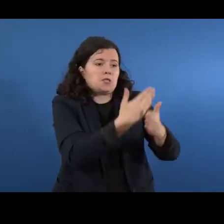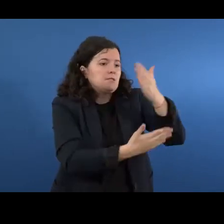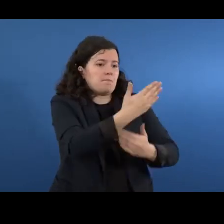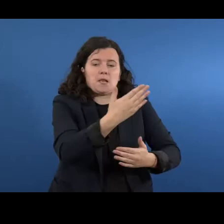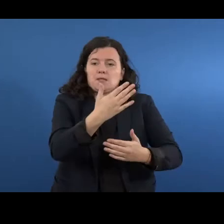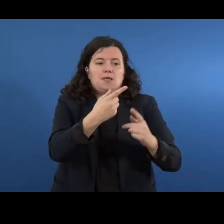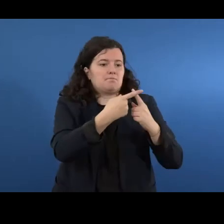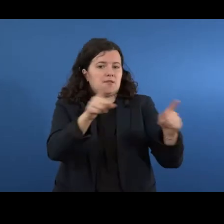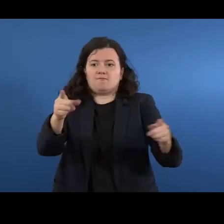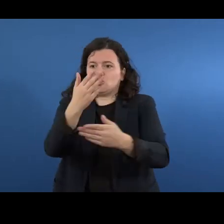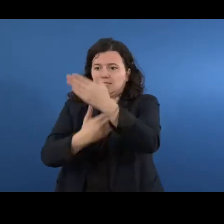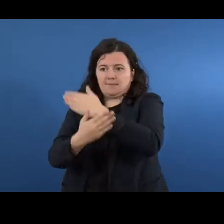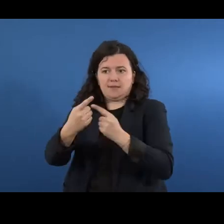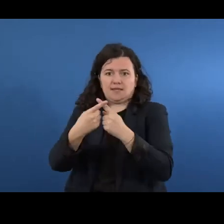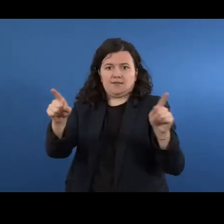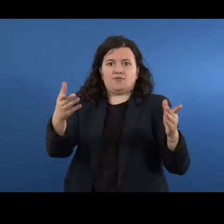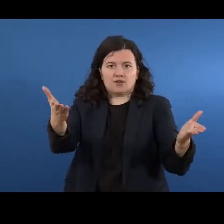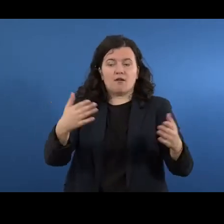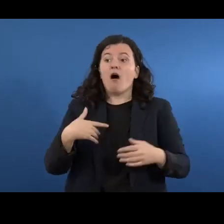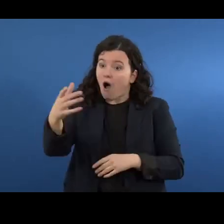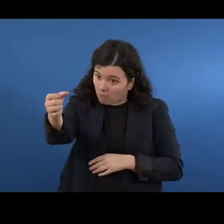soon as an employee will get on board,